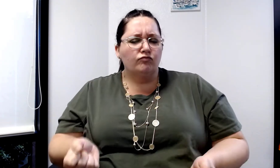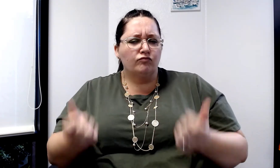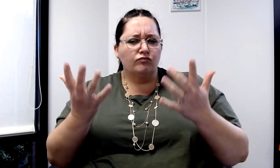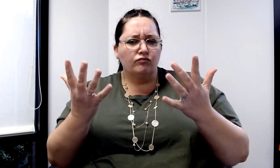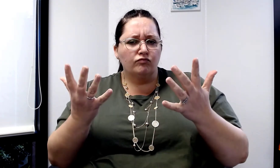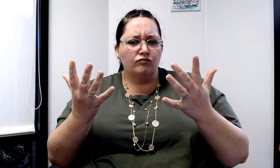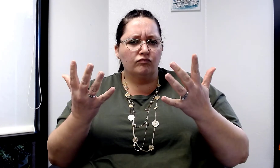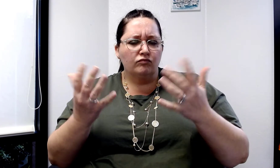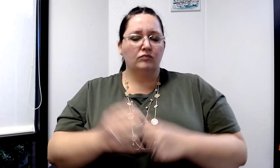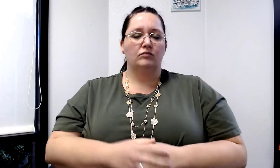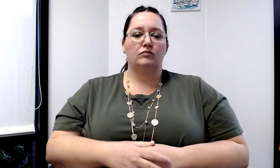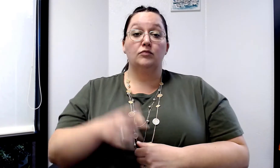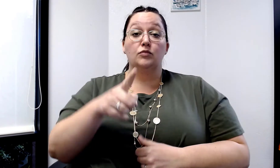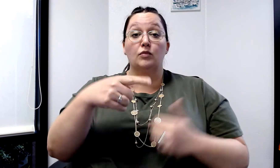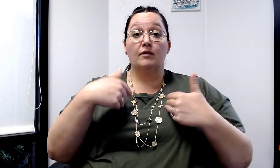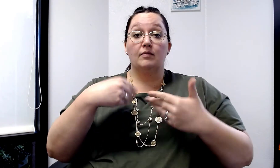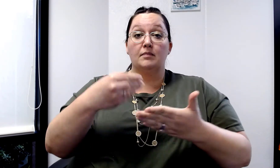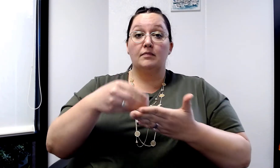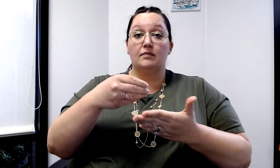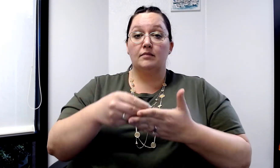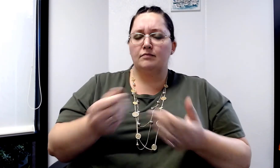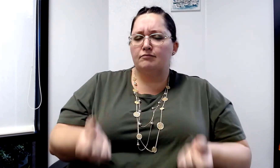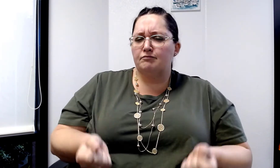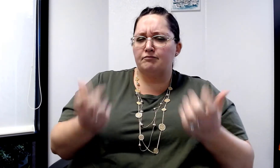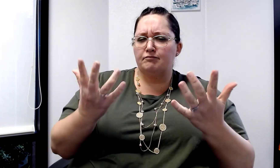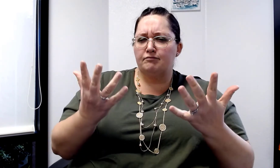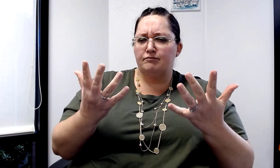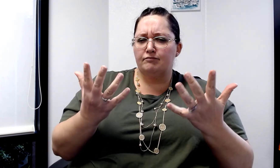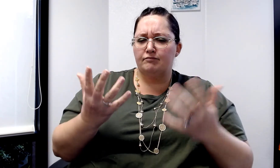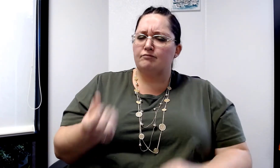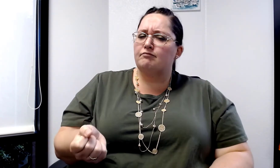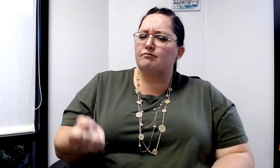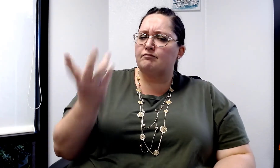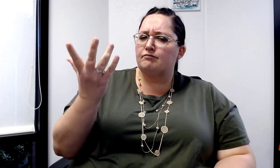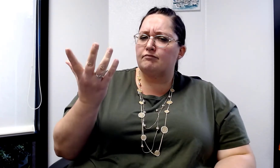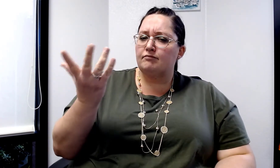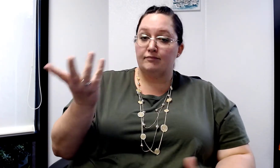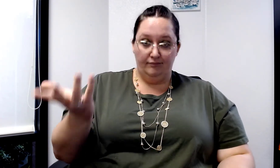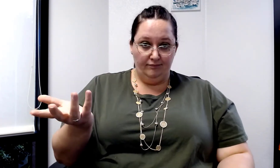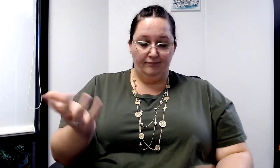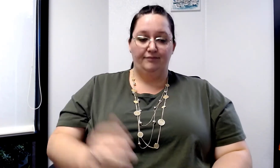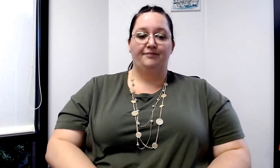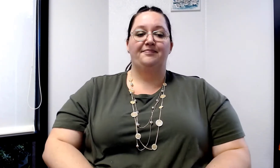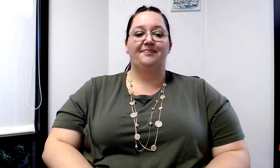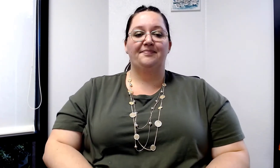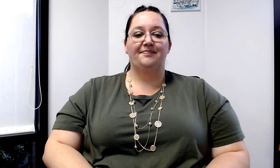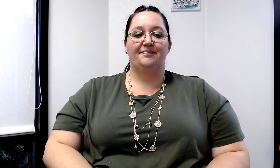You have sisters, how many? You have money, how much? Same thing.